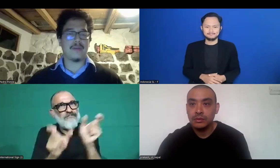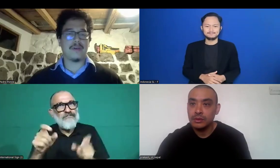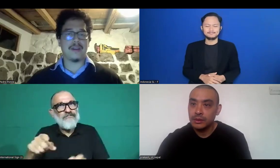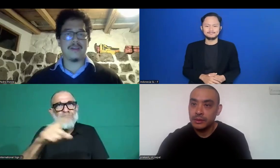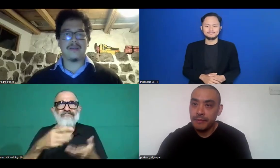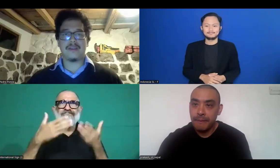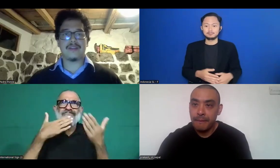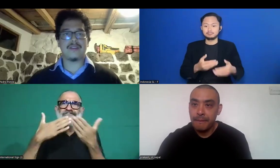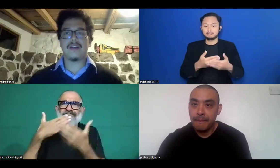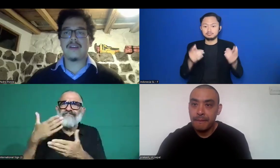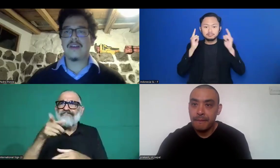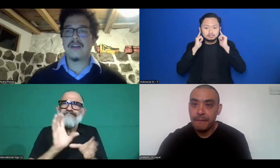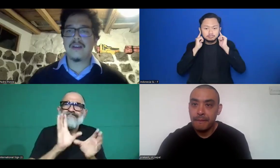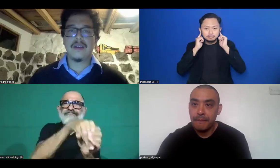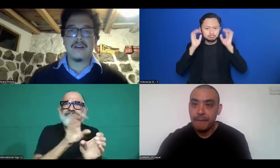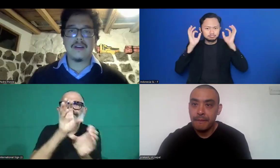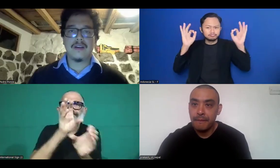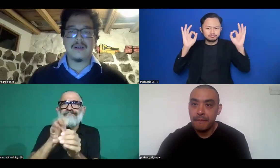hear me okay? Yes?